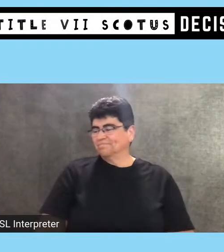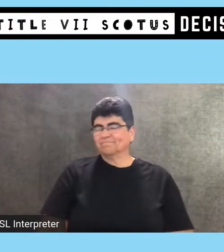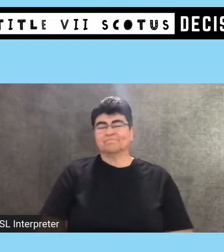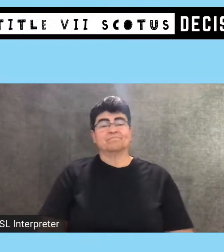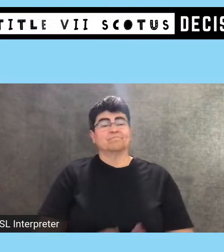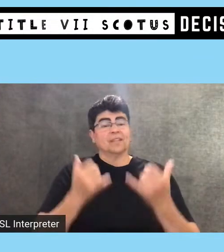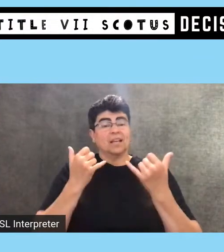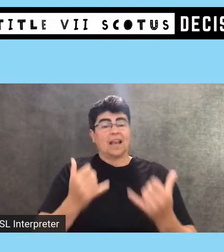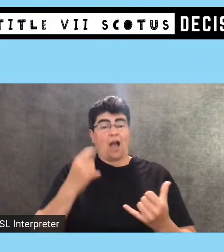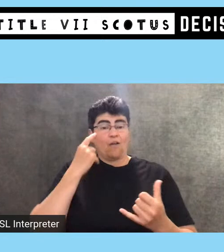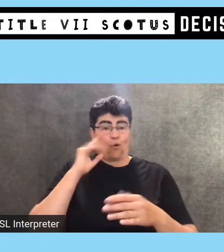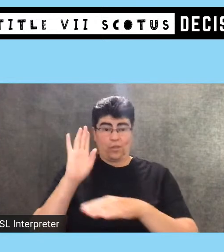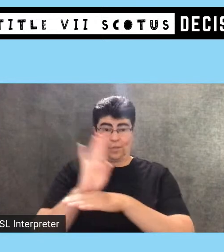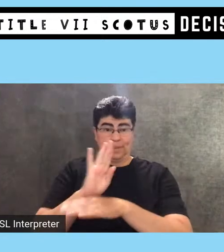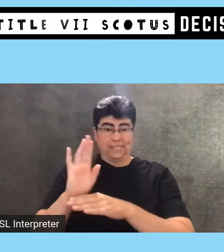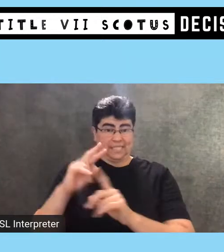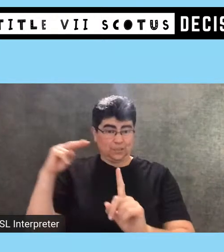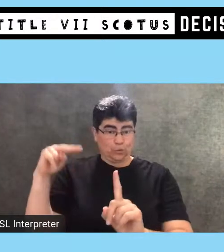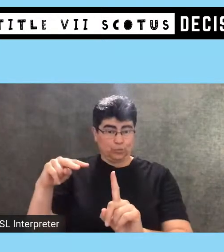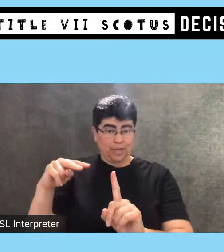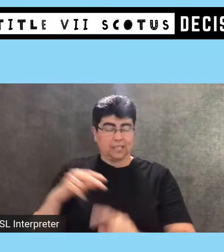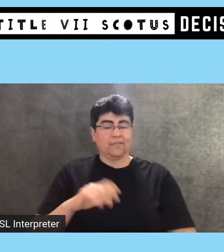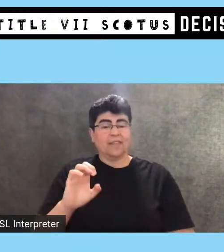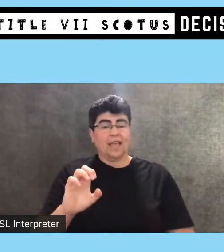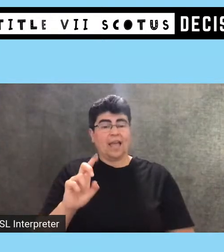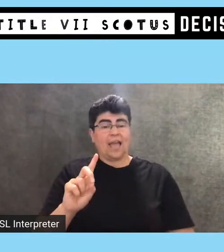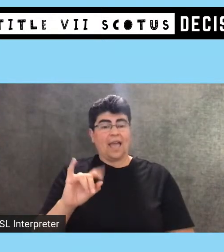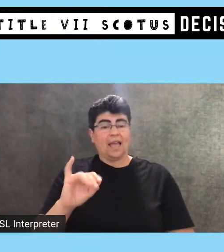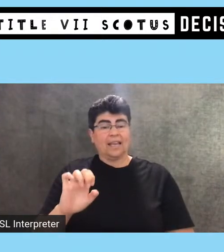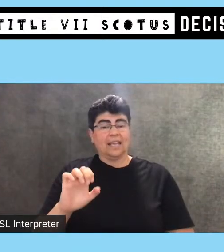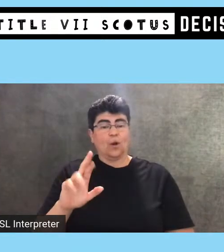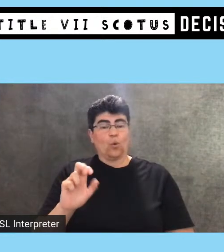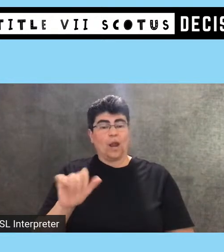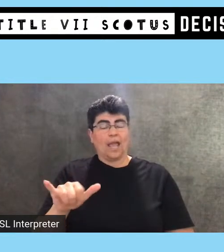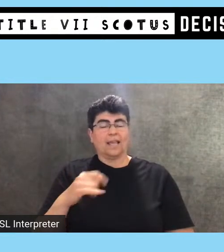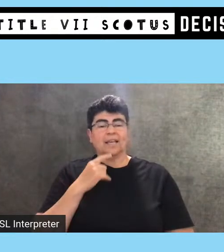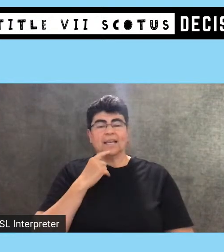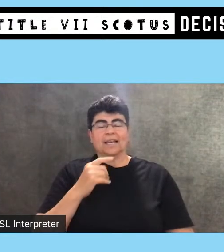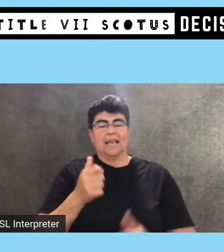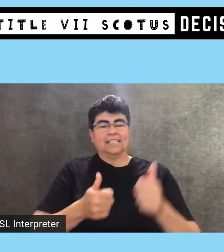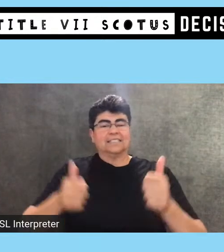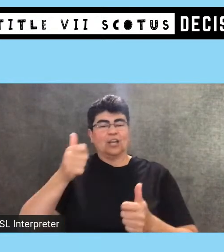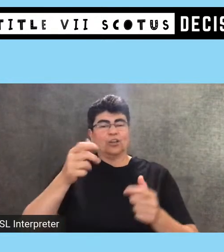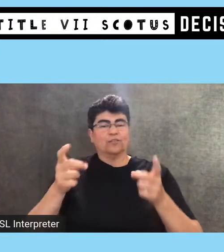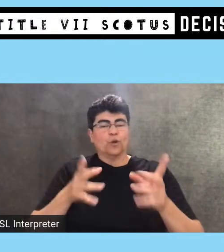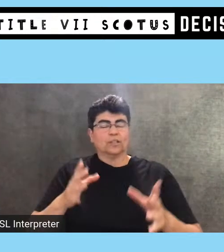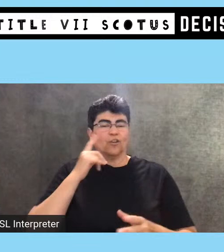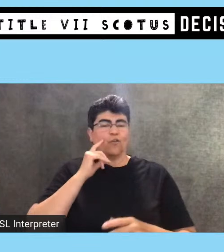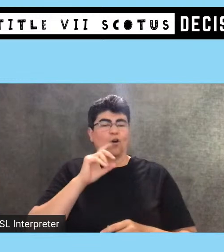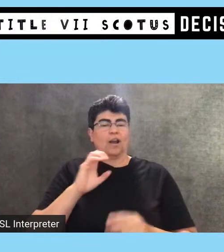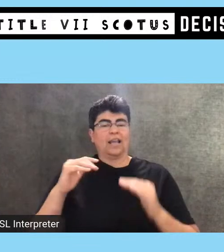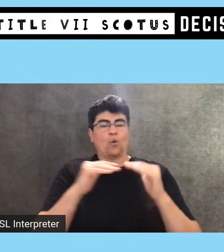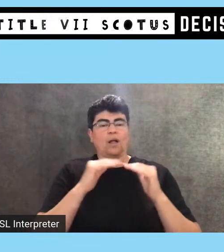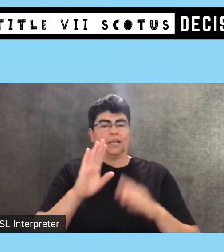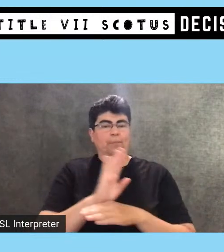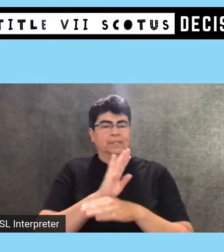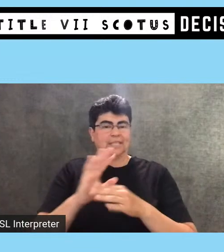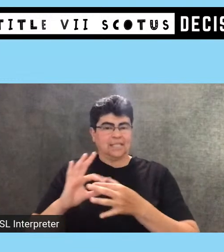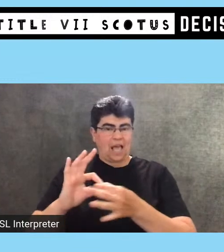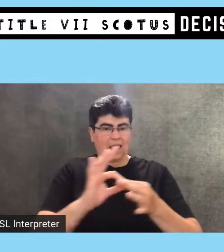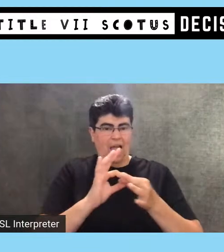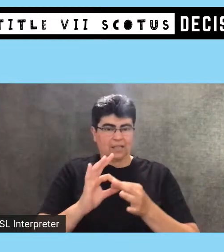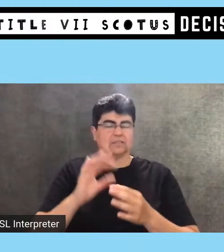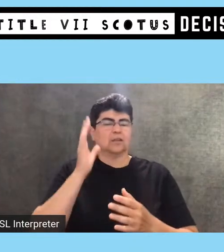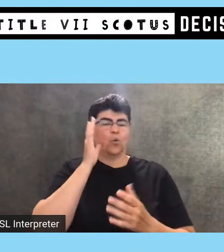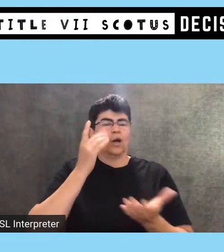So now for the business perspective, Eddie Ray is the executive director of the Equality Business Alliance, and he'll be here to talk